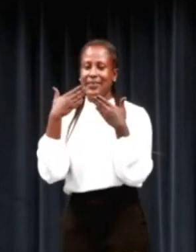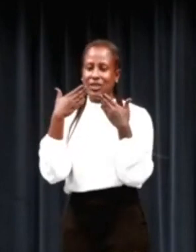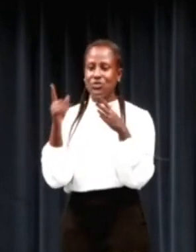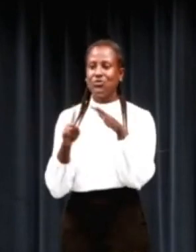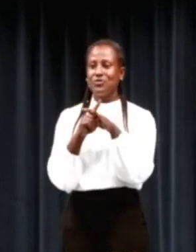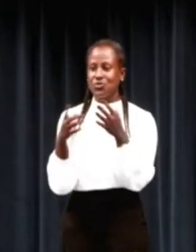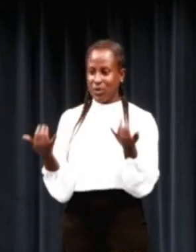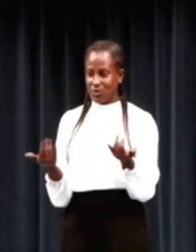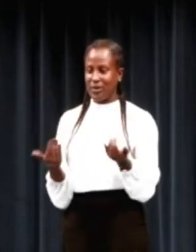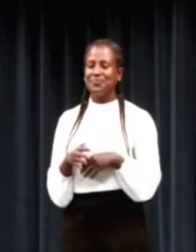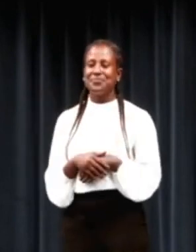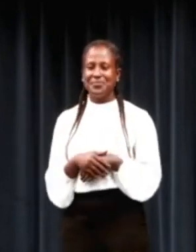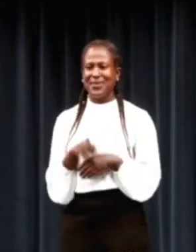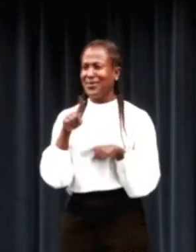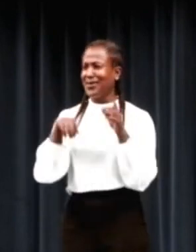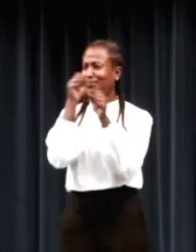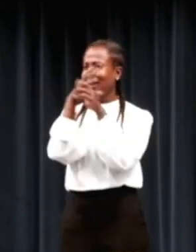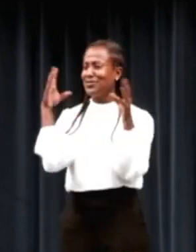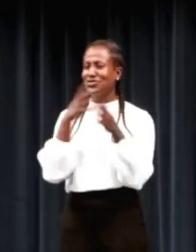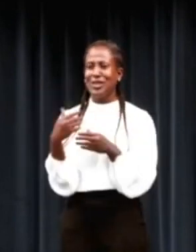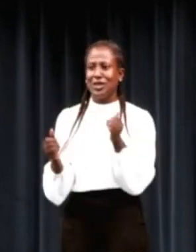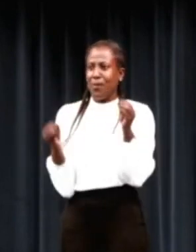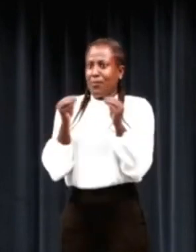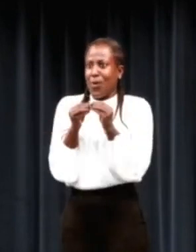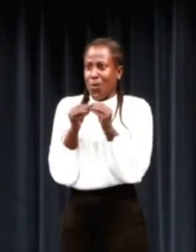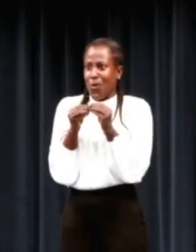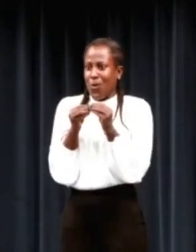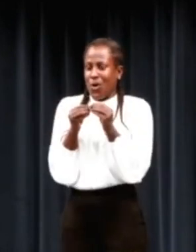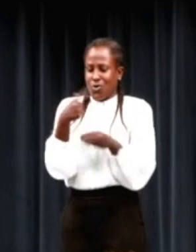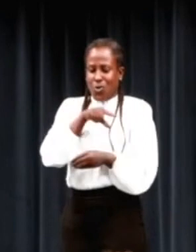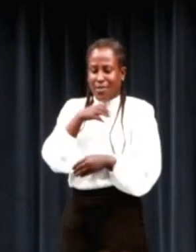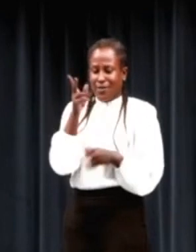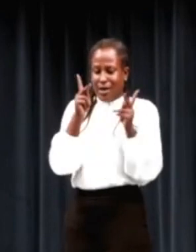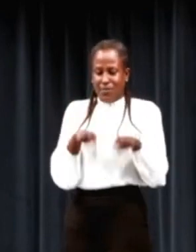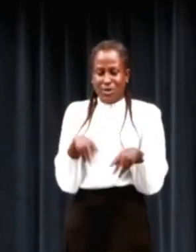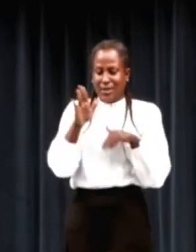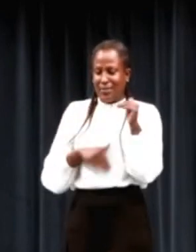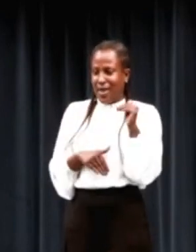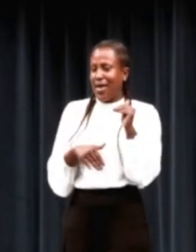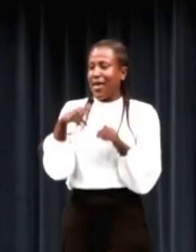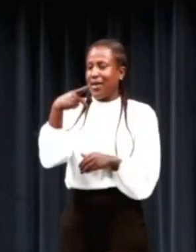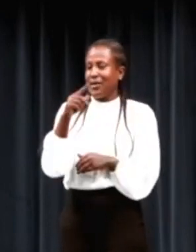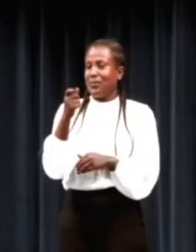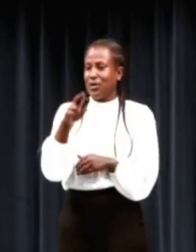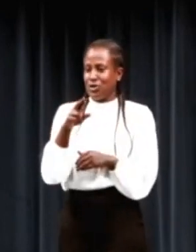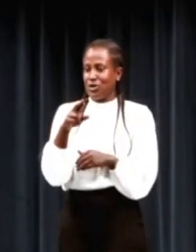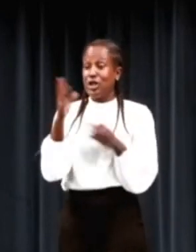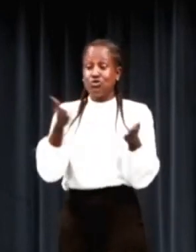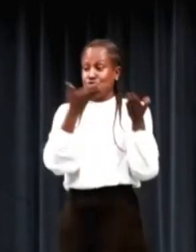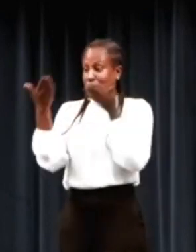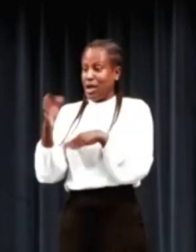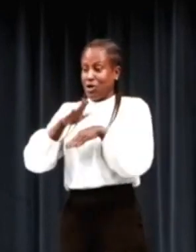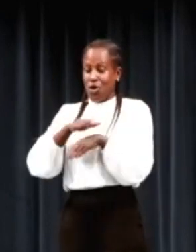morning. I cannot imagine a more qualified person to take over this agency and to carry on Betty Hewlett's